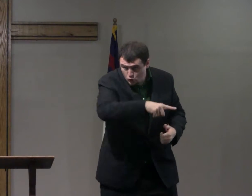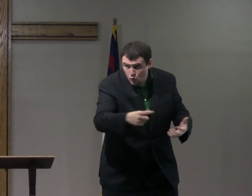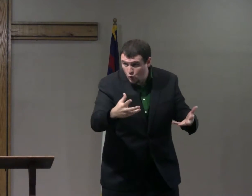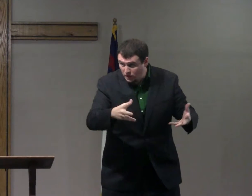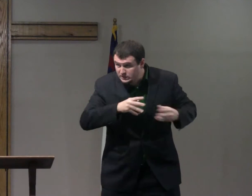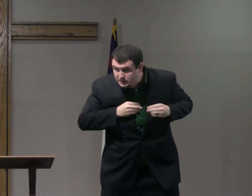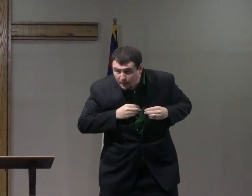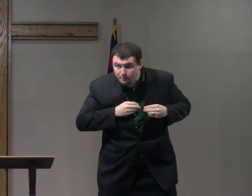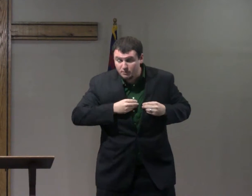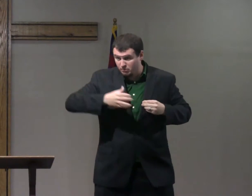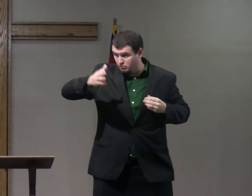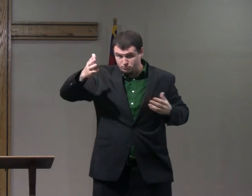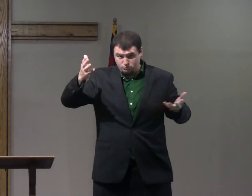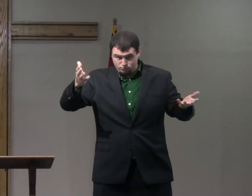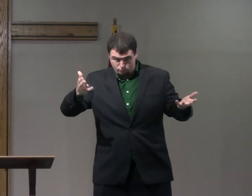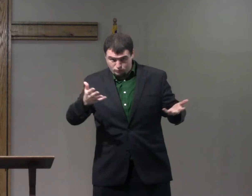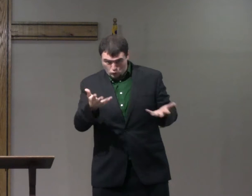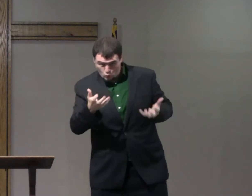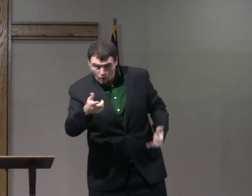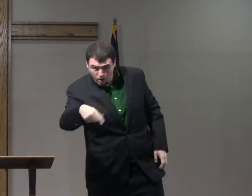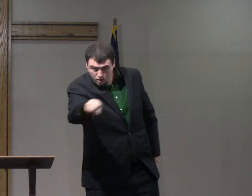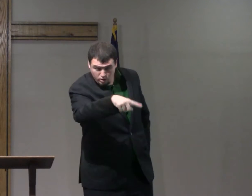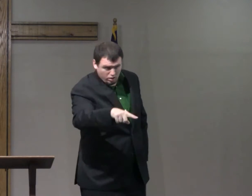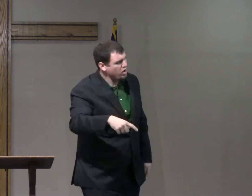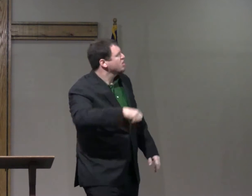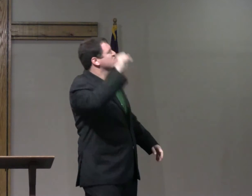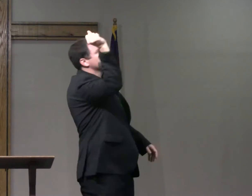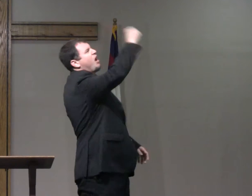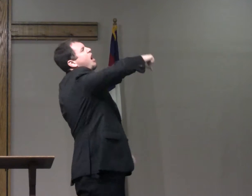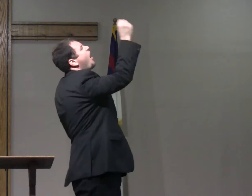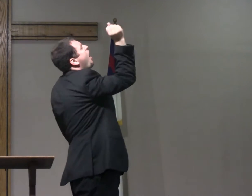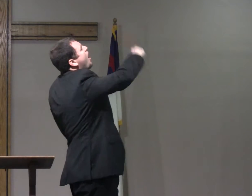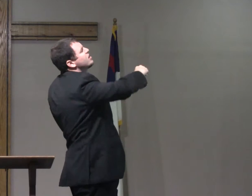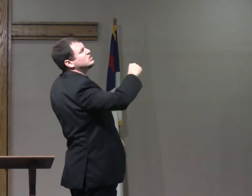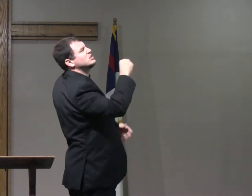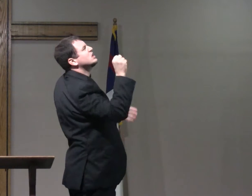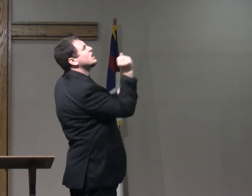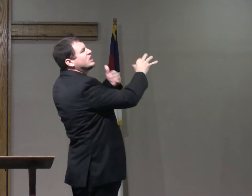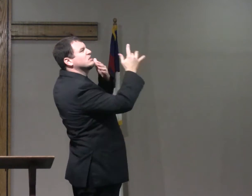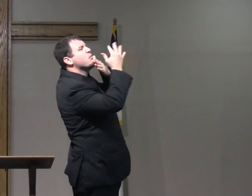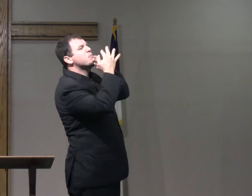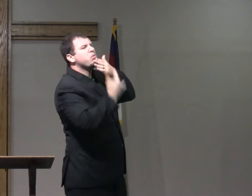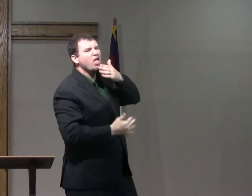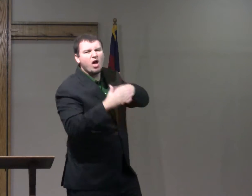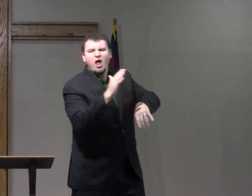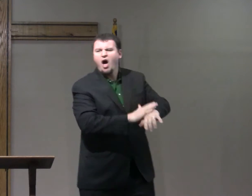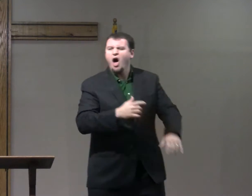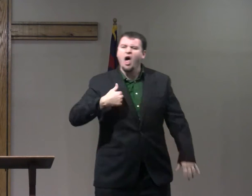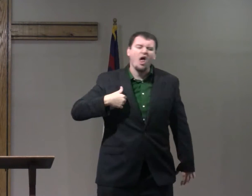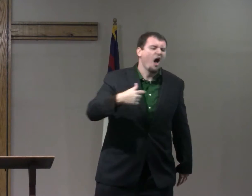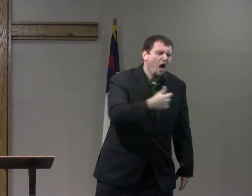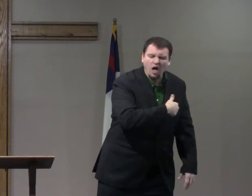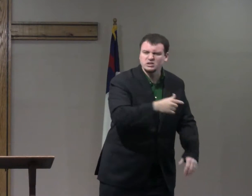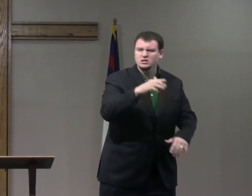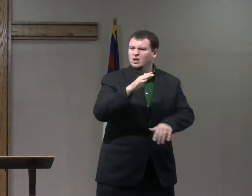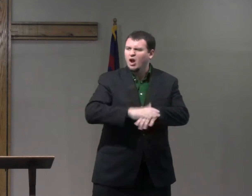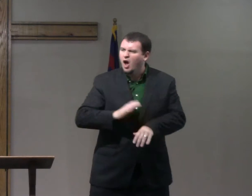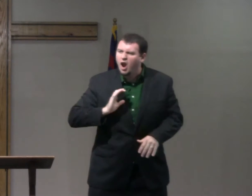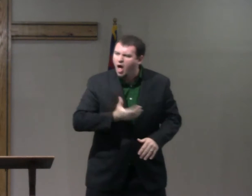If you want to punish him and you want to take this on you, then is that what you want? And the crowd